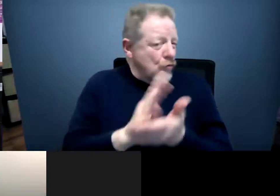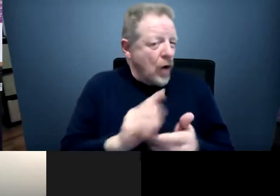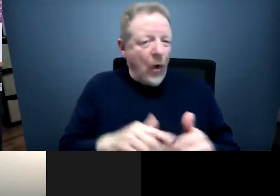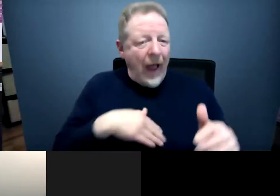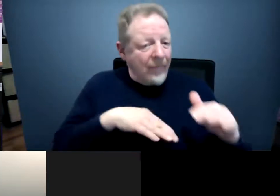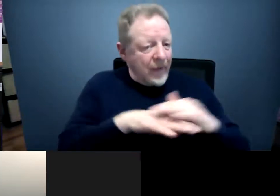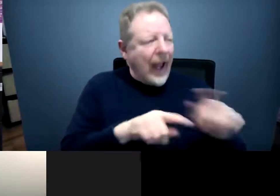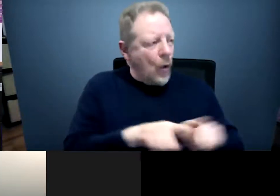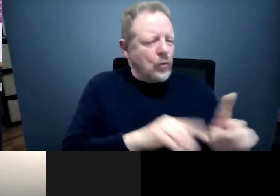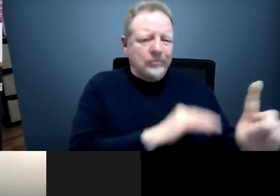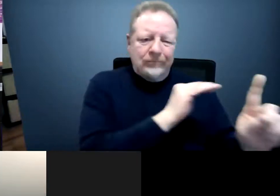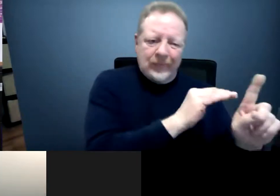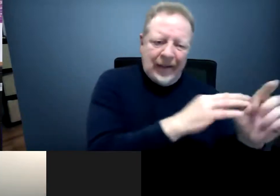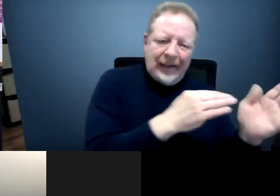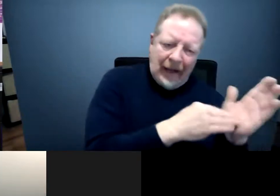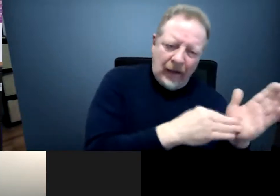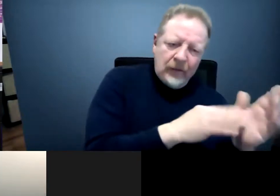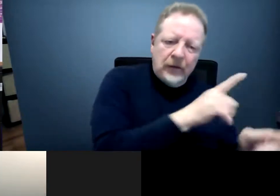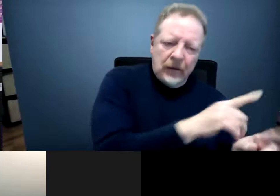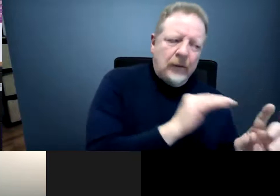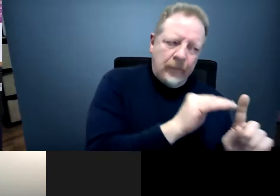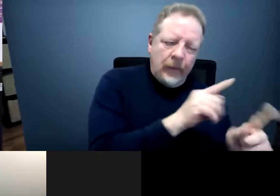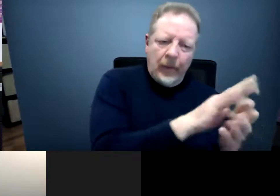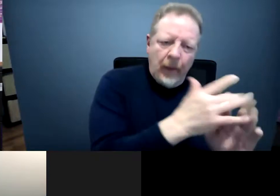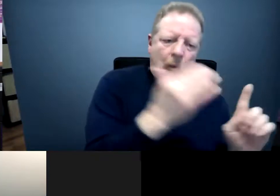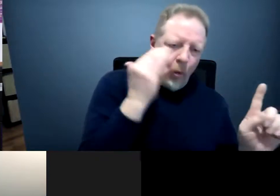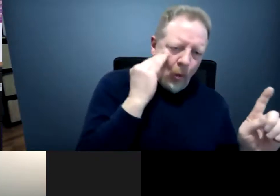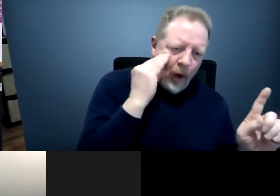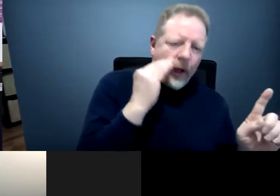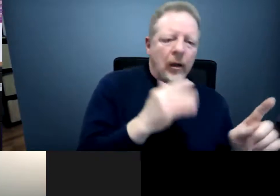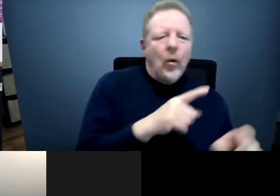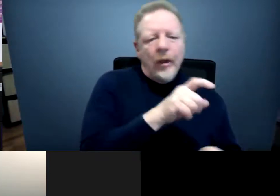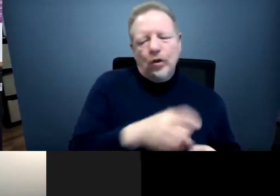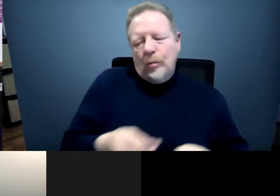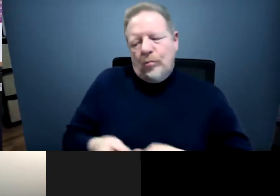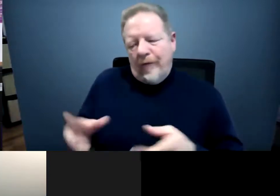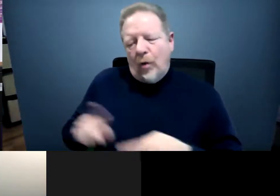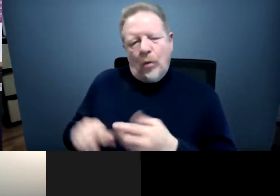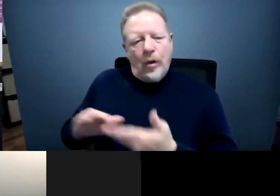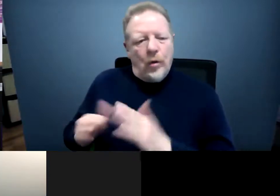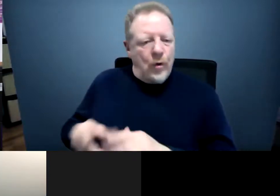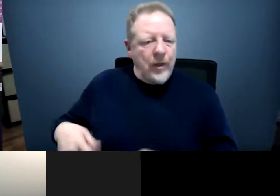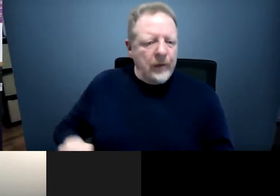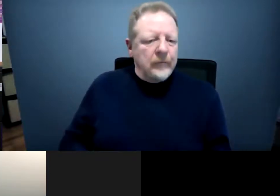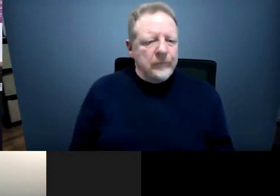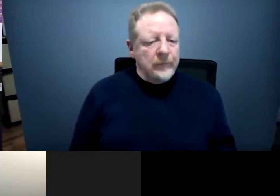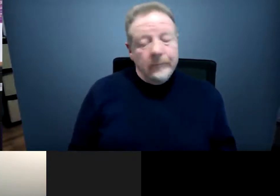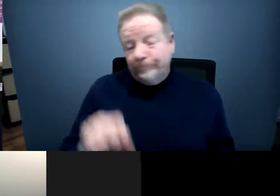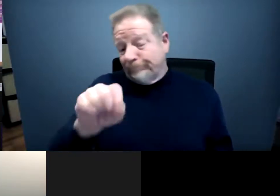and hospitals on what they should provide to the community. Right. I really think